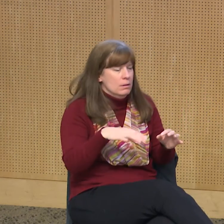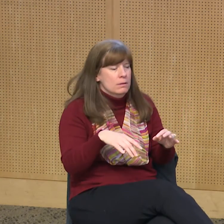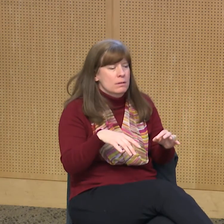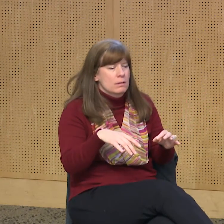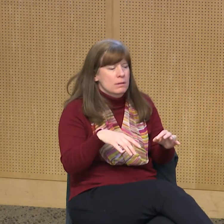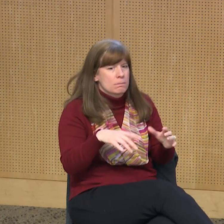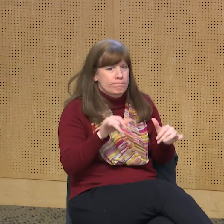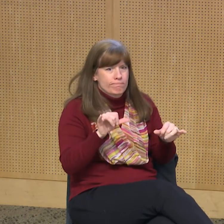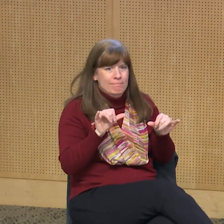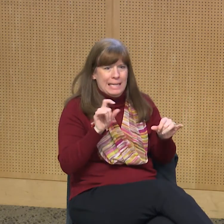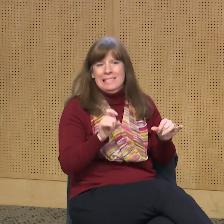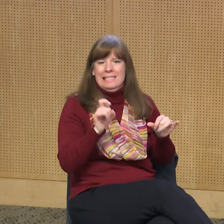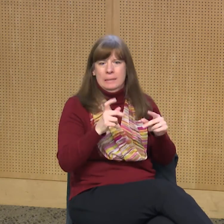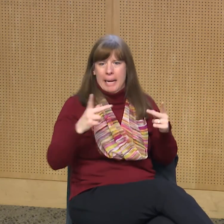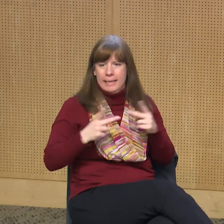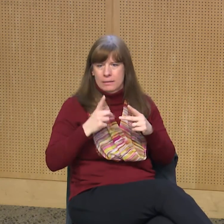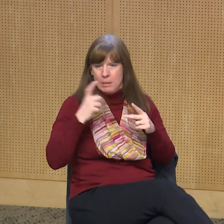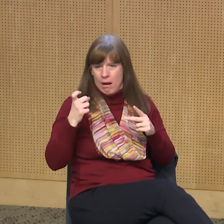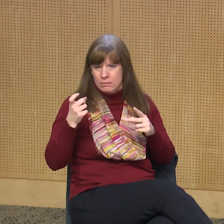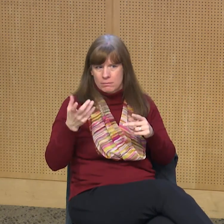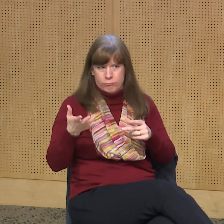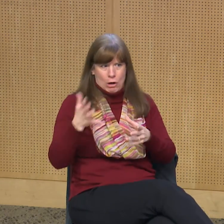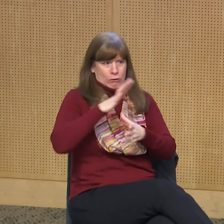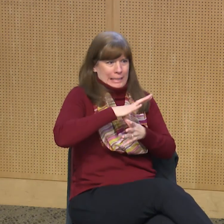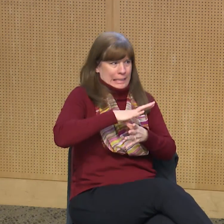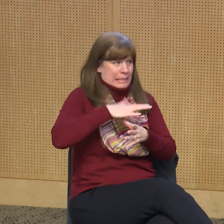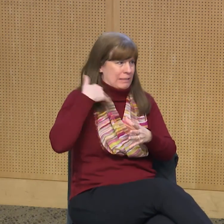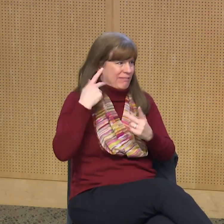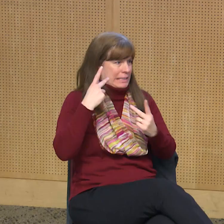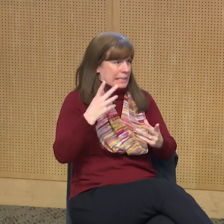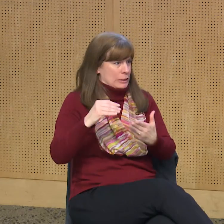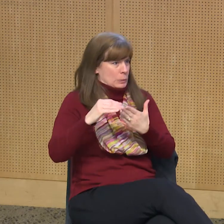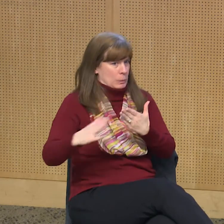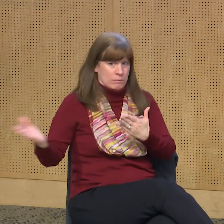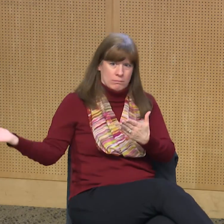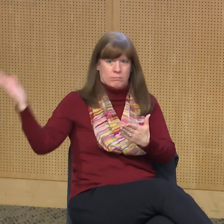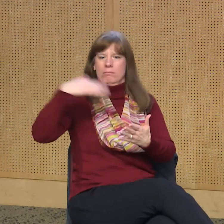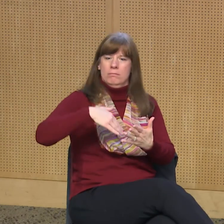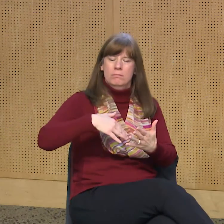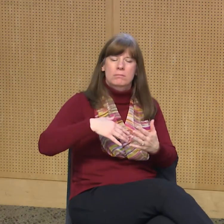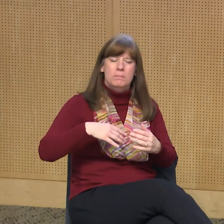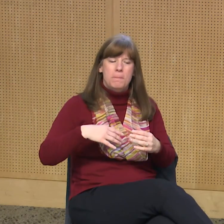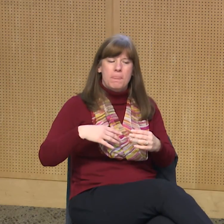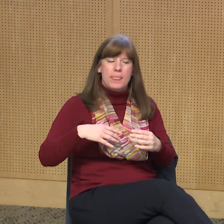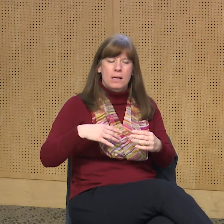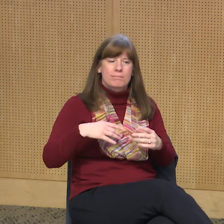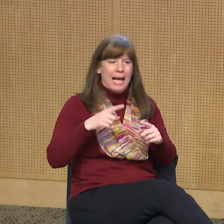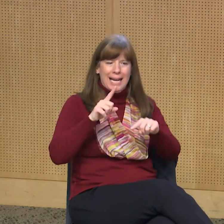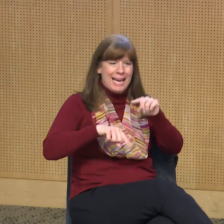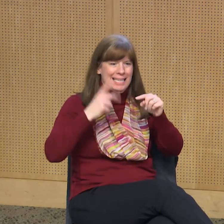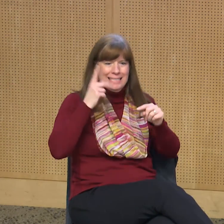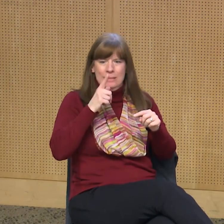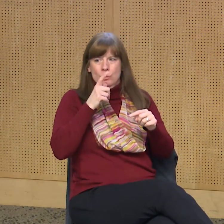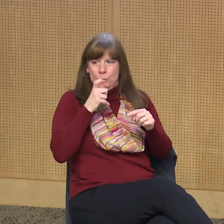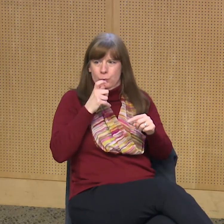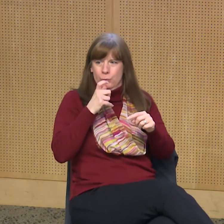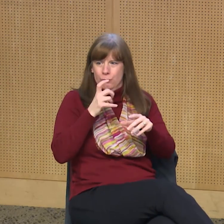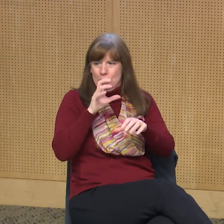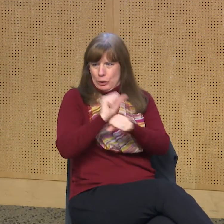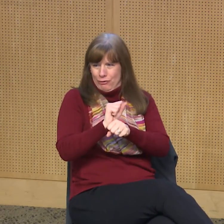lot of notice that they were coming in, and I needed a space because they were high priority because they were coming to campus, I could not